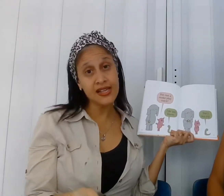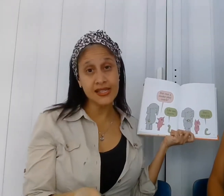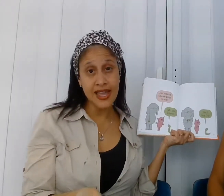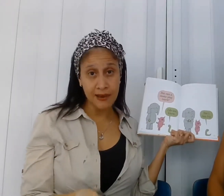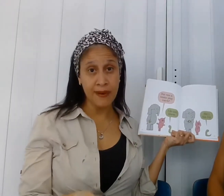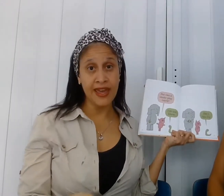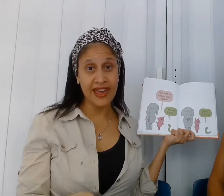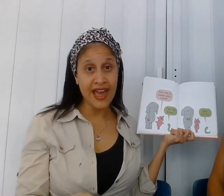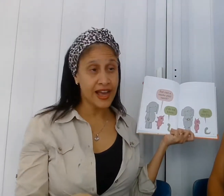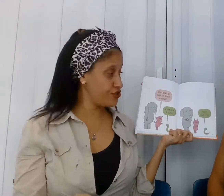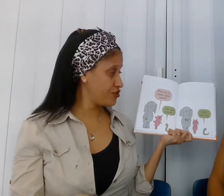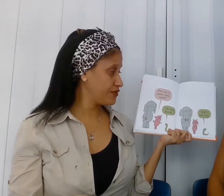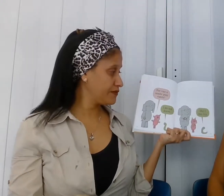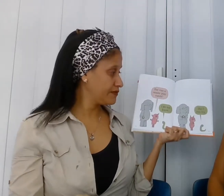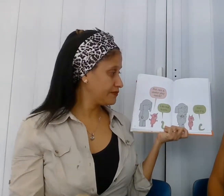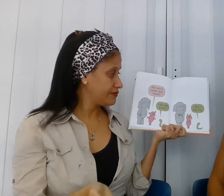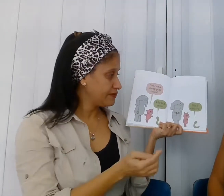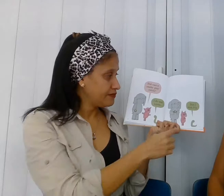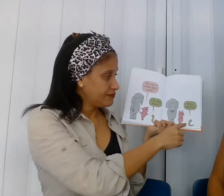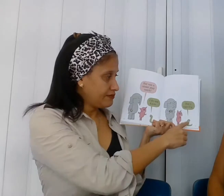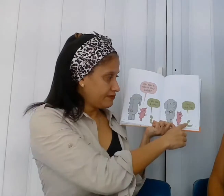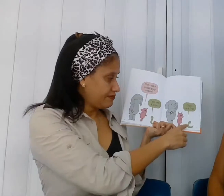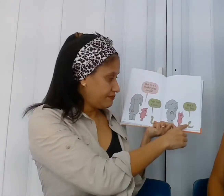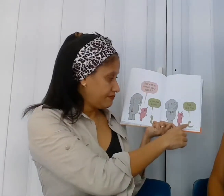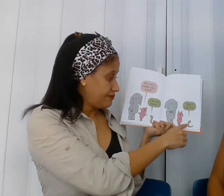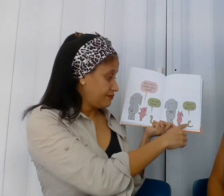But can a snake play catch?